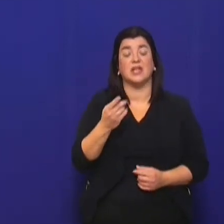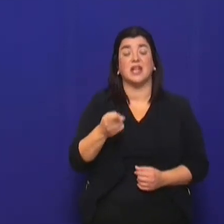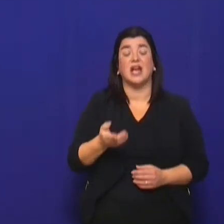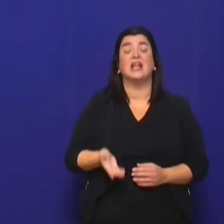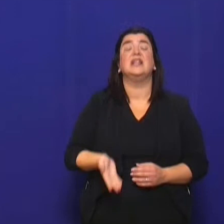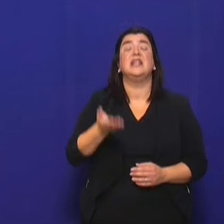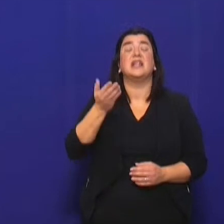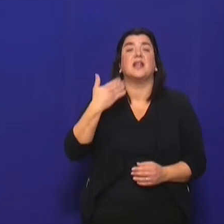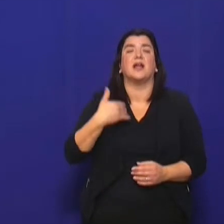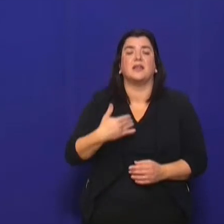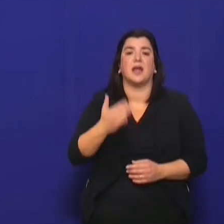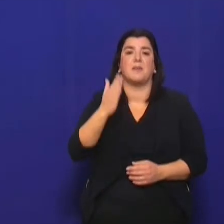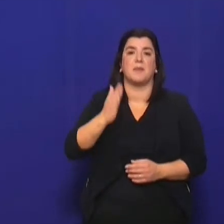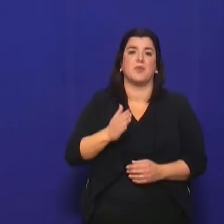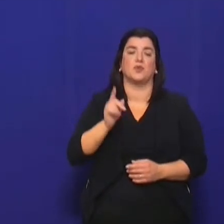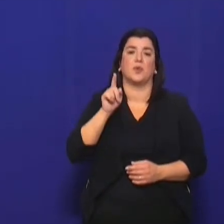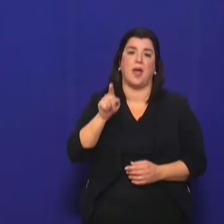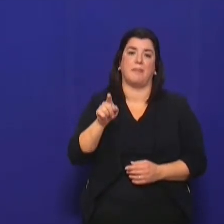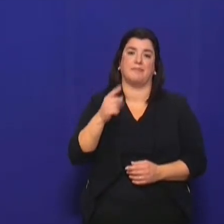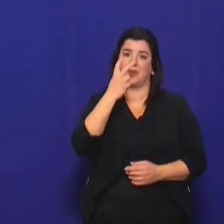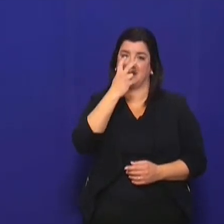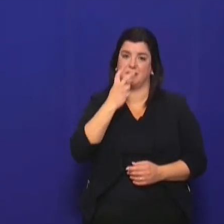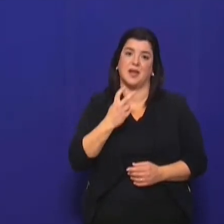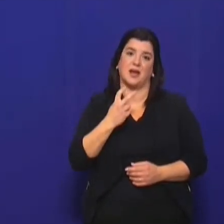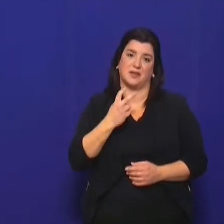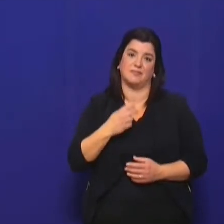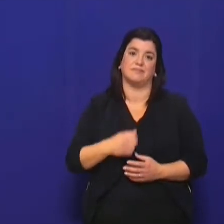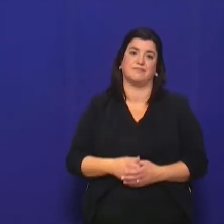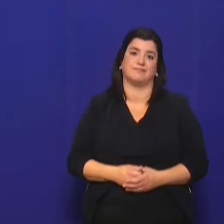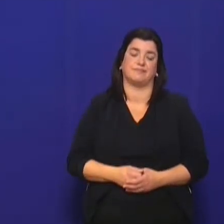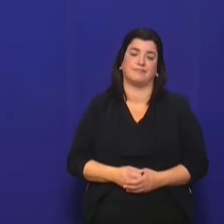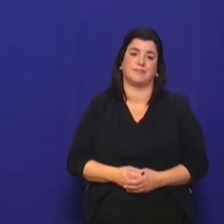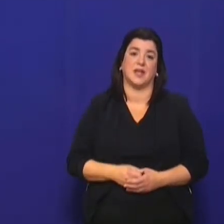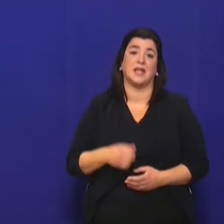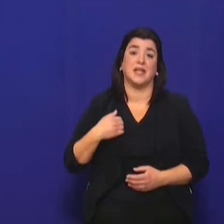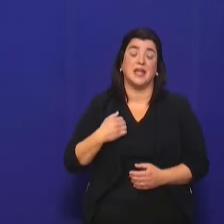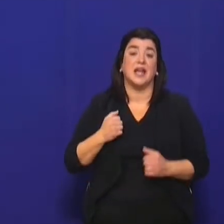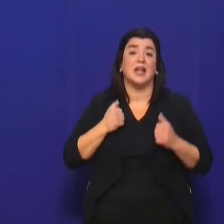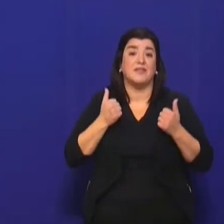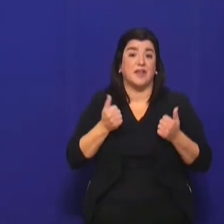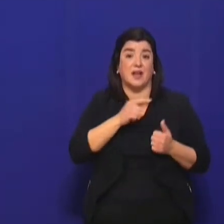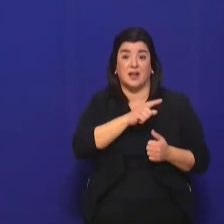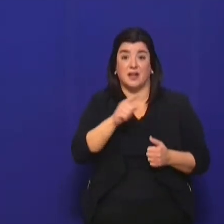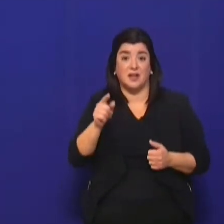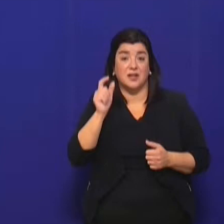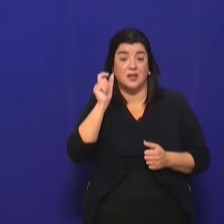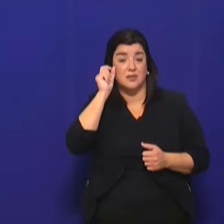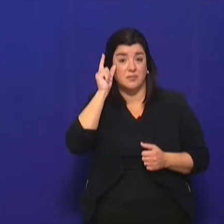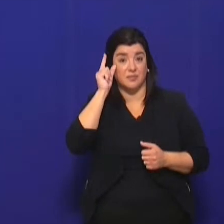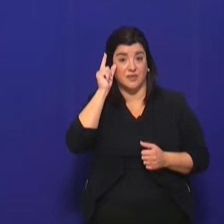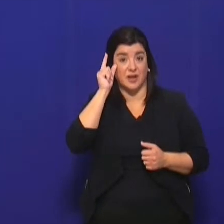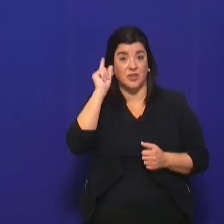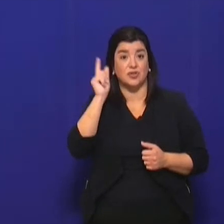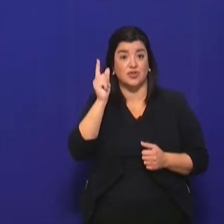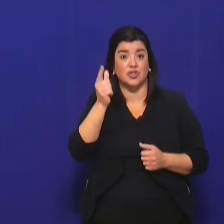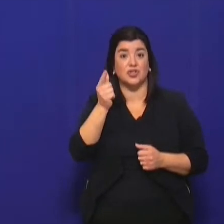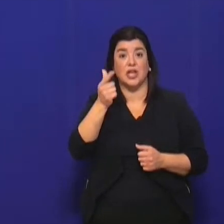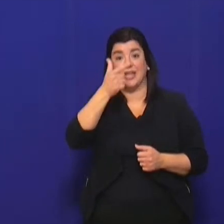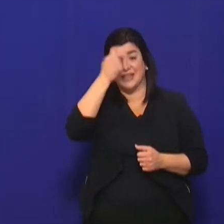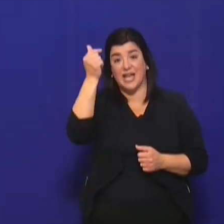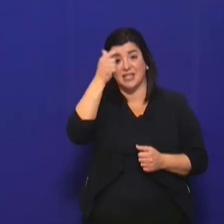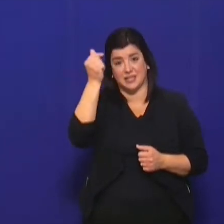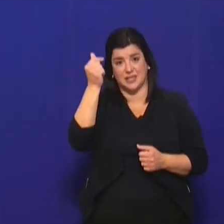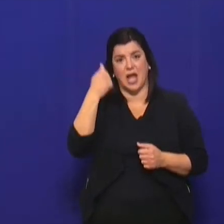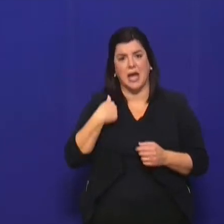mwiet dejjem baqa' iktar fl-anzjani. Fakkarkom fit-testijiet. Avvolja bħalissa għandna għaddej ir-rollout